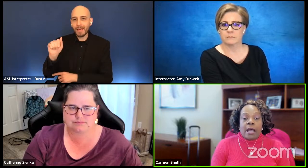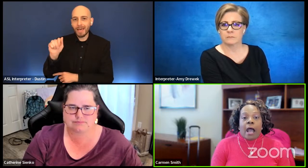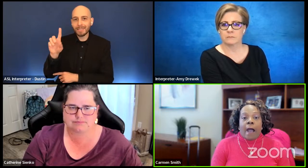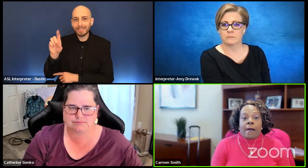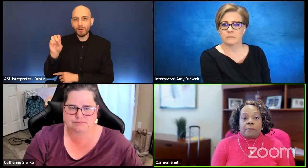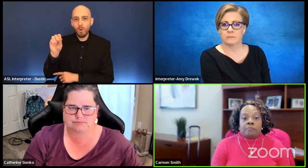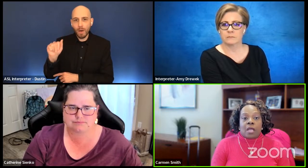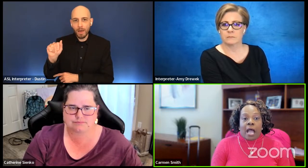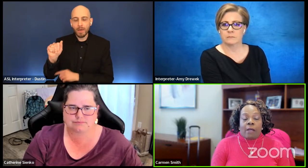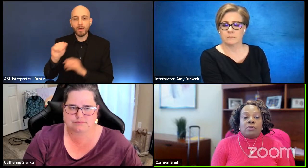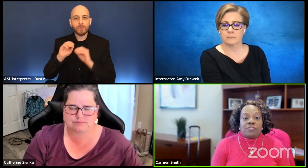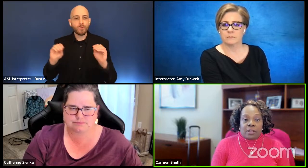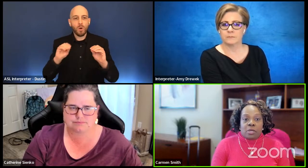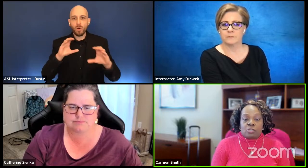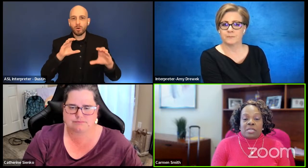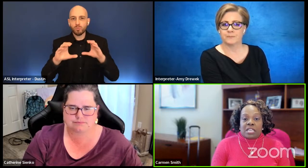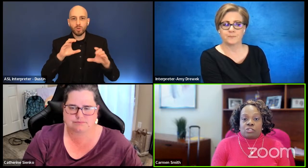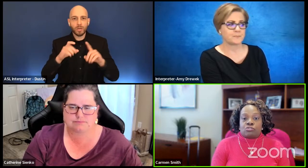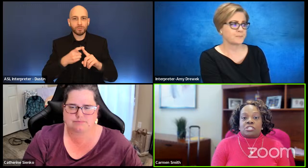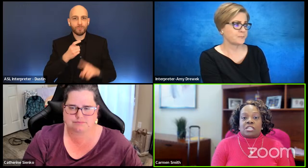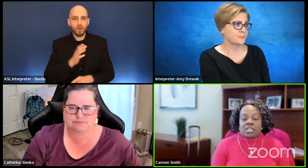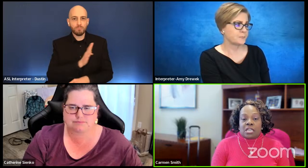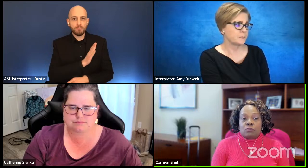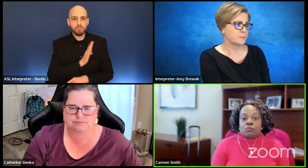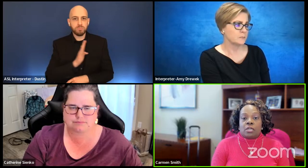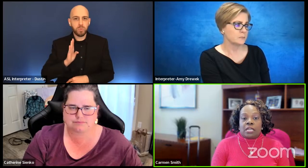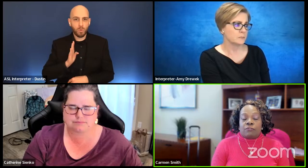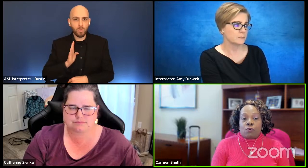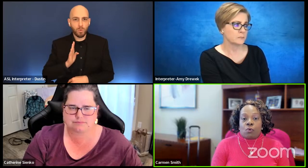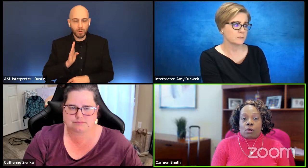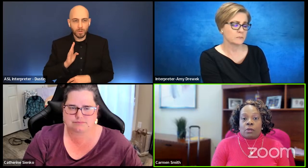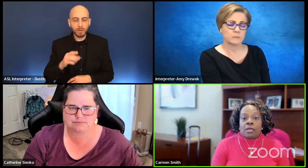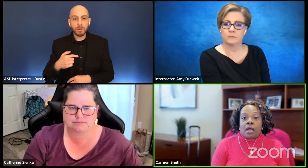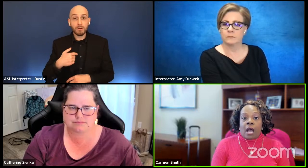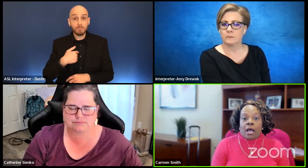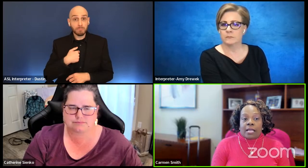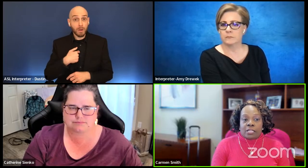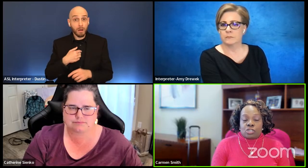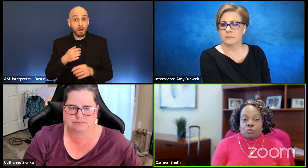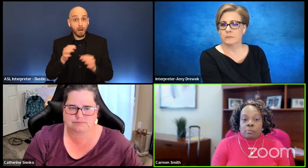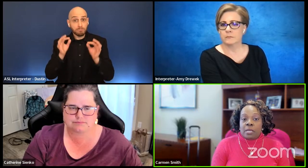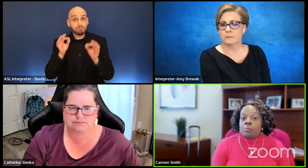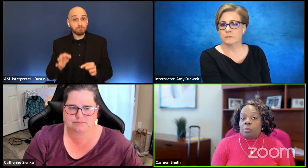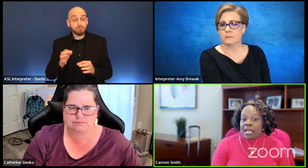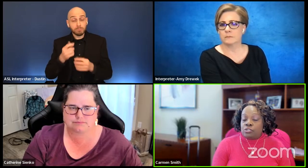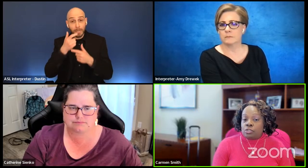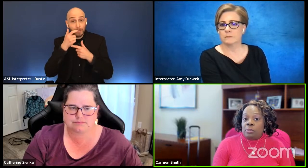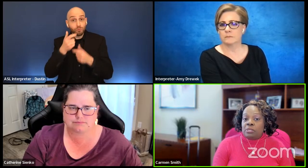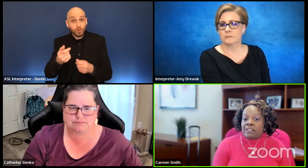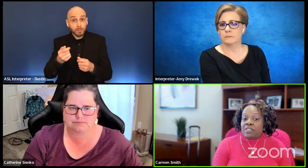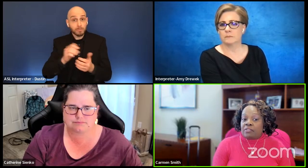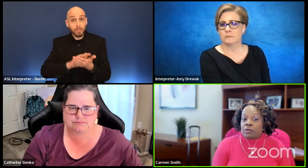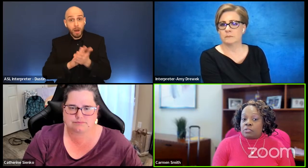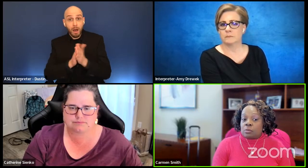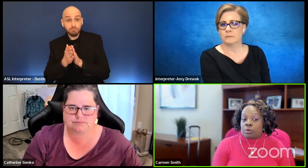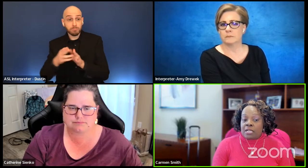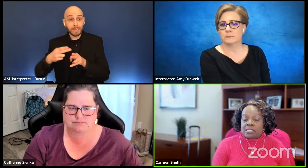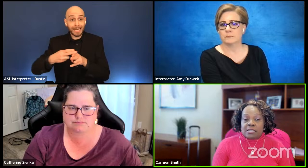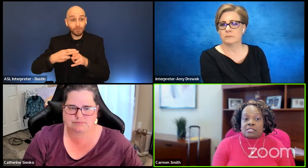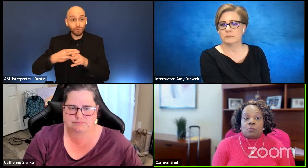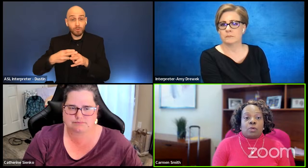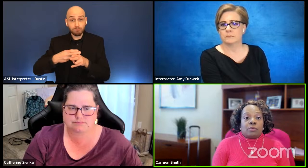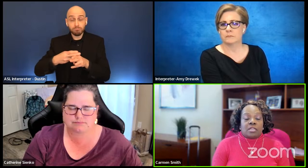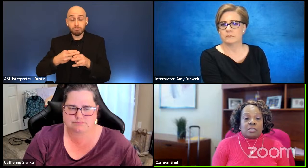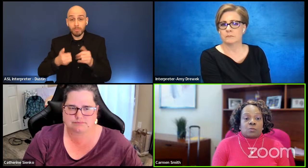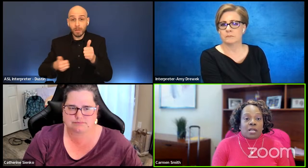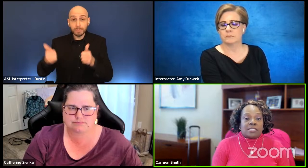board. I would very much be interested in running for interim, but I do believe that there is a